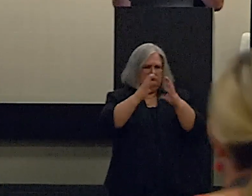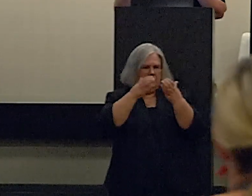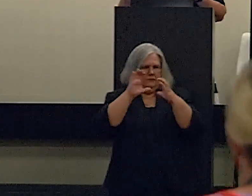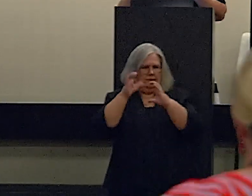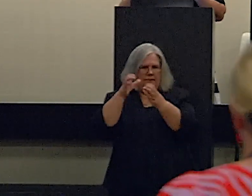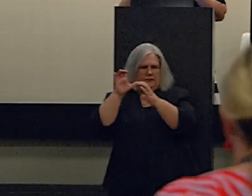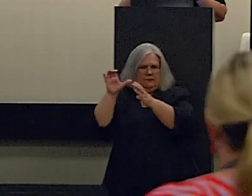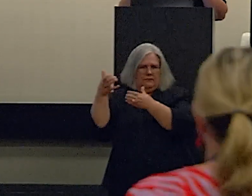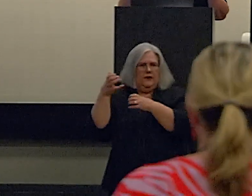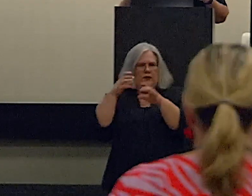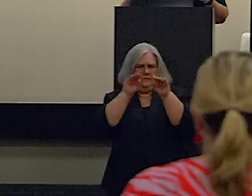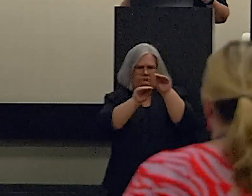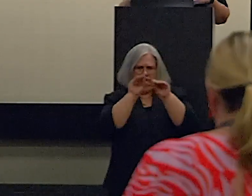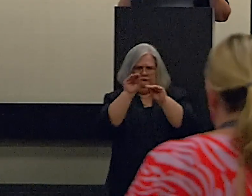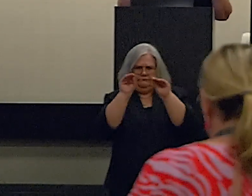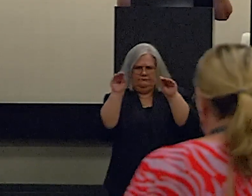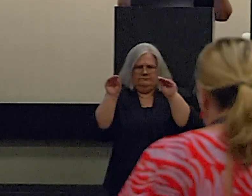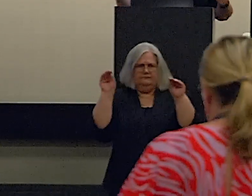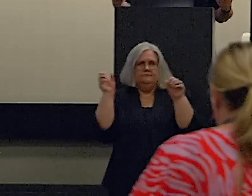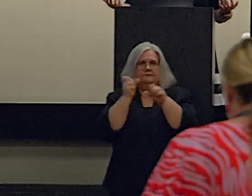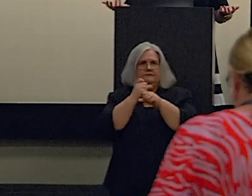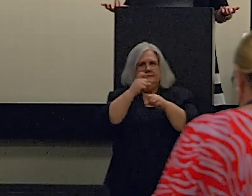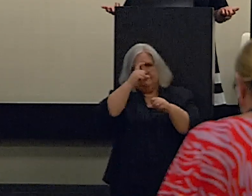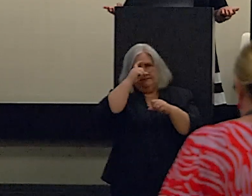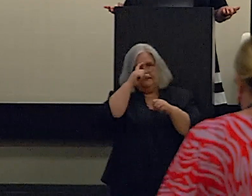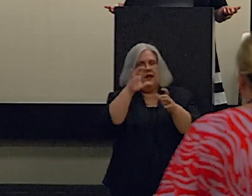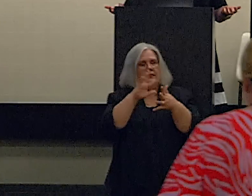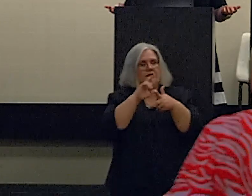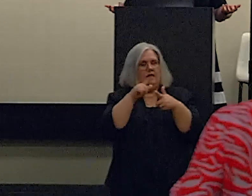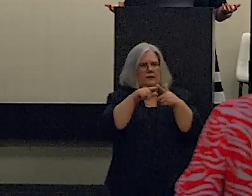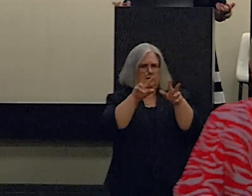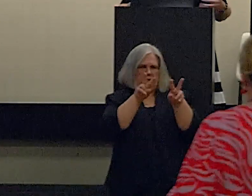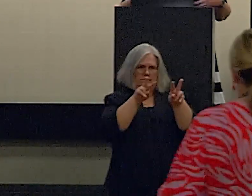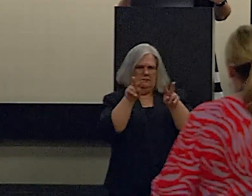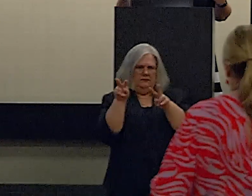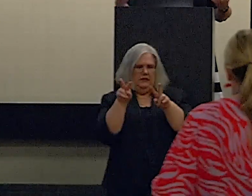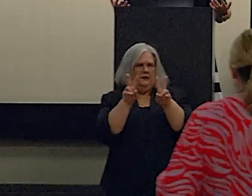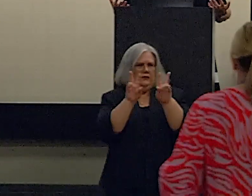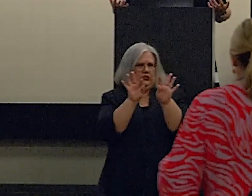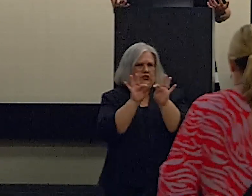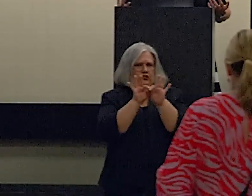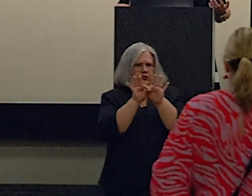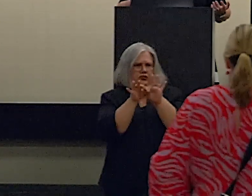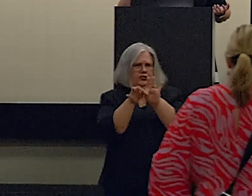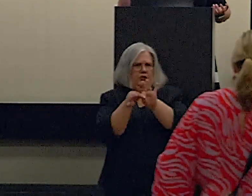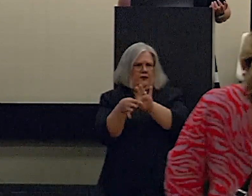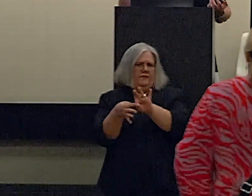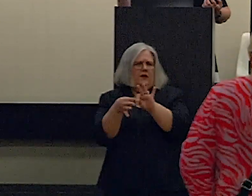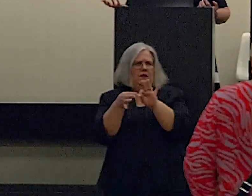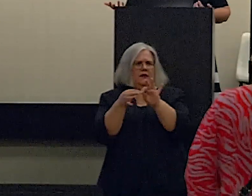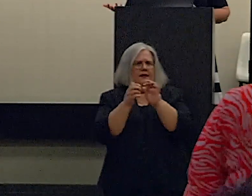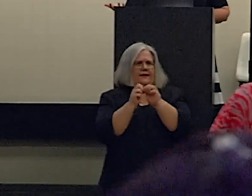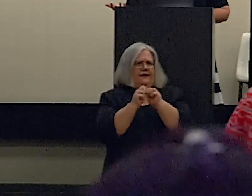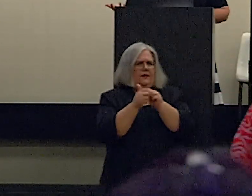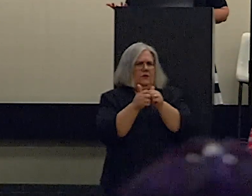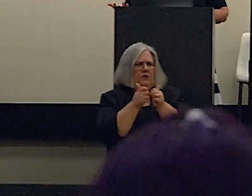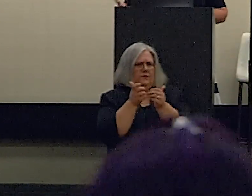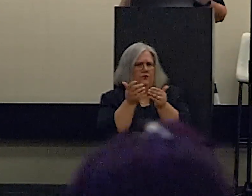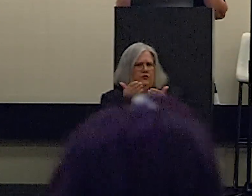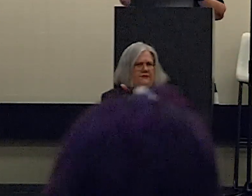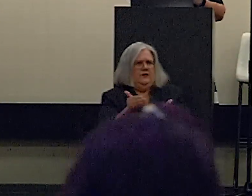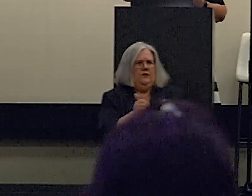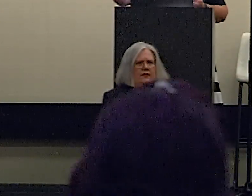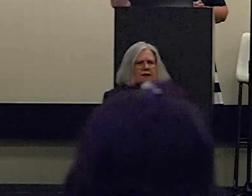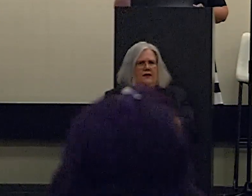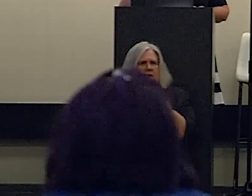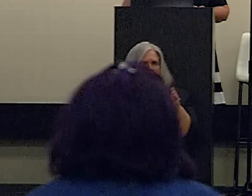put our little piles together. Then we're going to make interpretations. What do we need to do with this? How do I need to proceed with this individual?